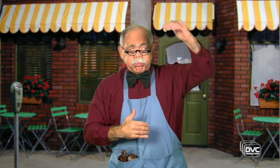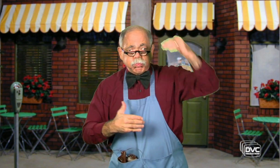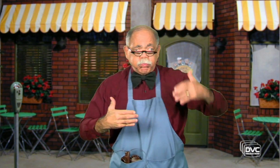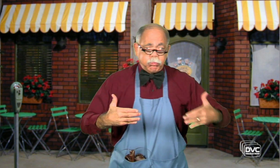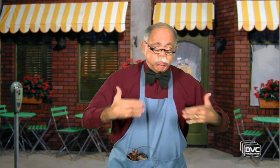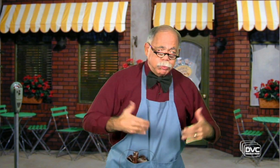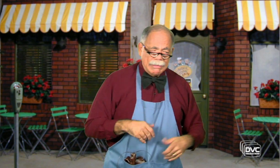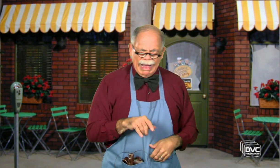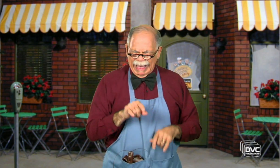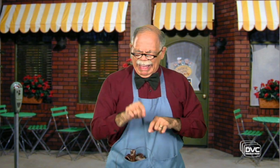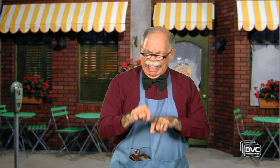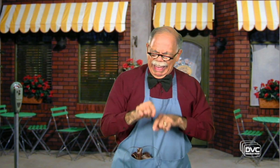was.